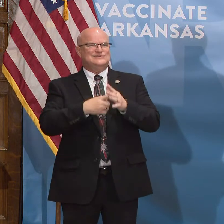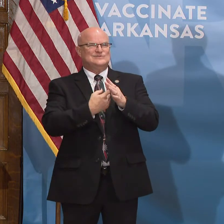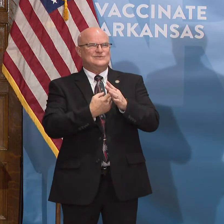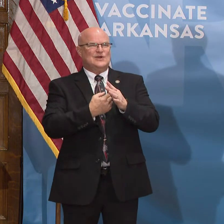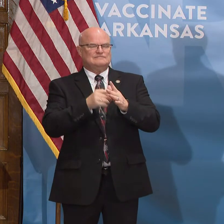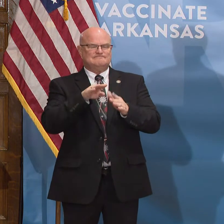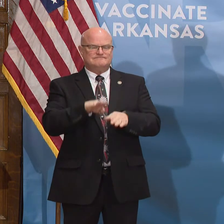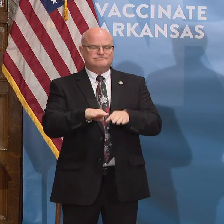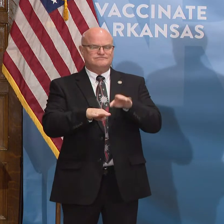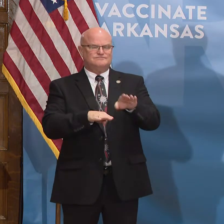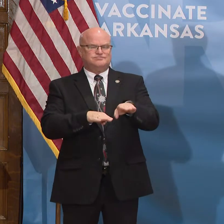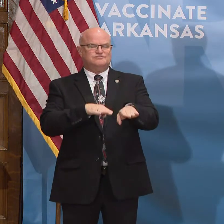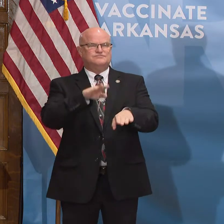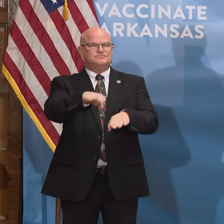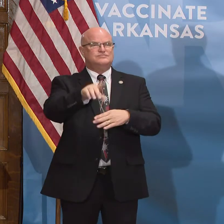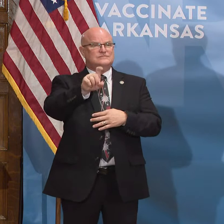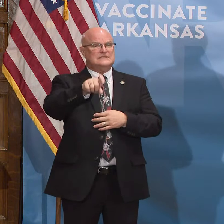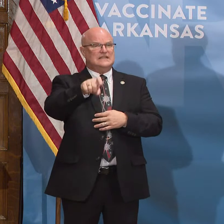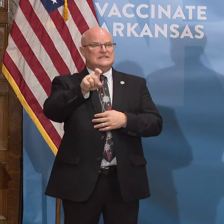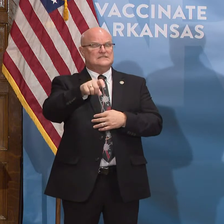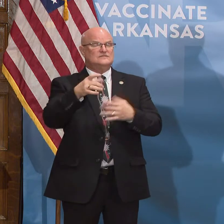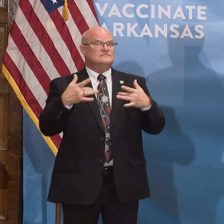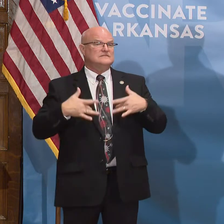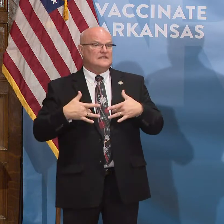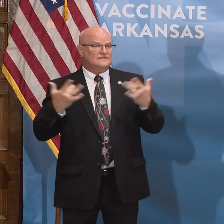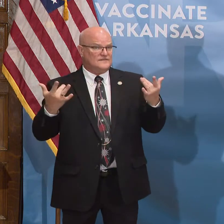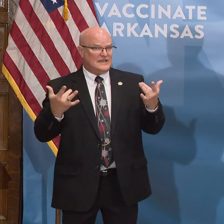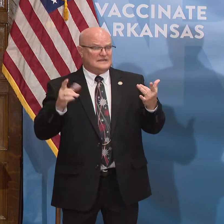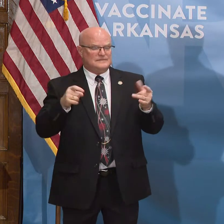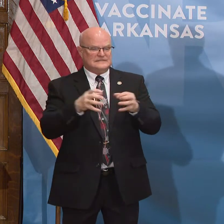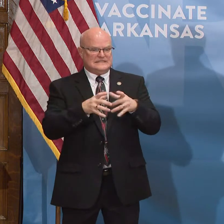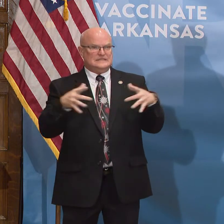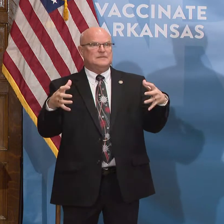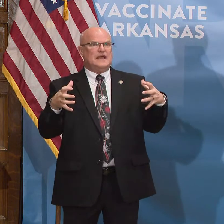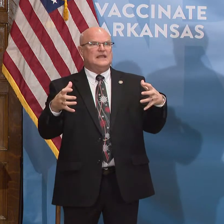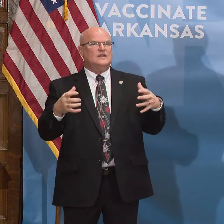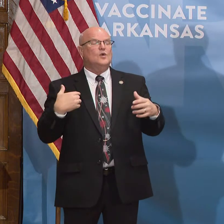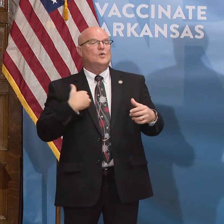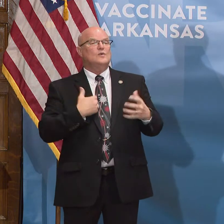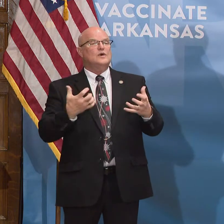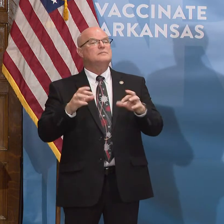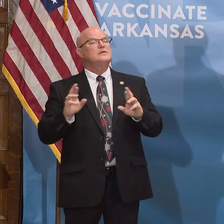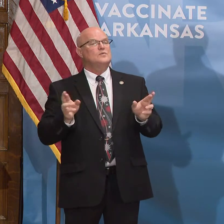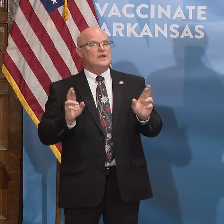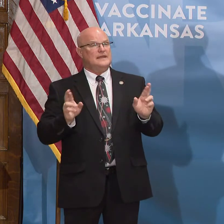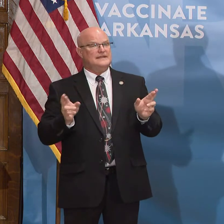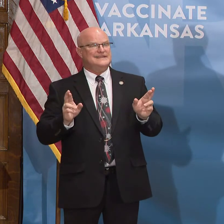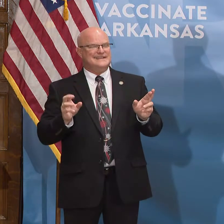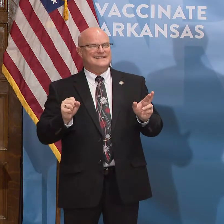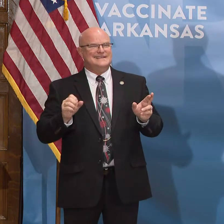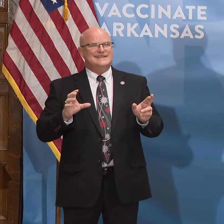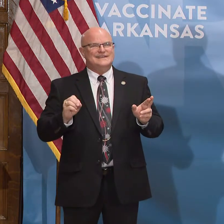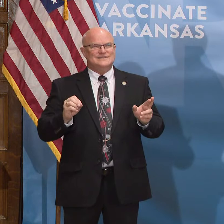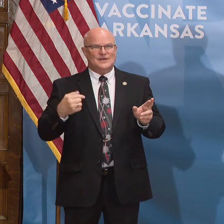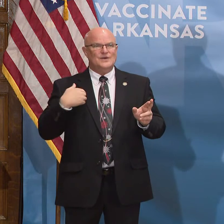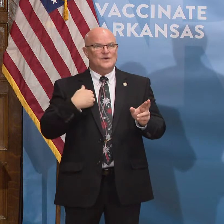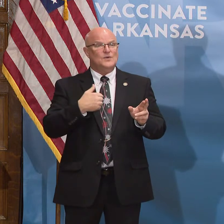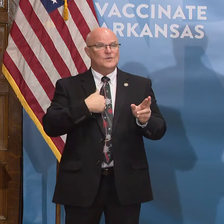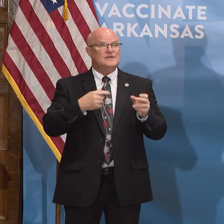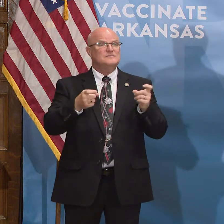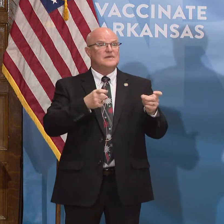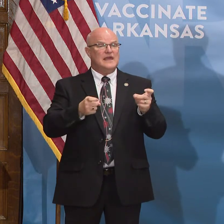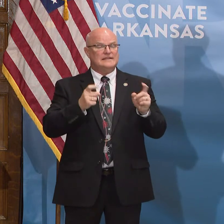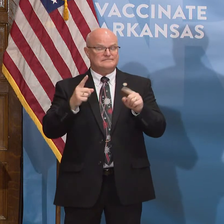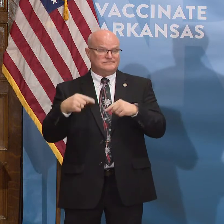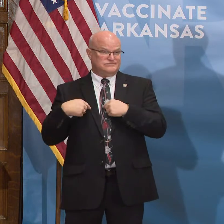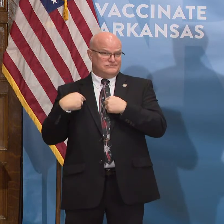the steps necessary in the event we have to expand. We want to be ready. And so we've managed our